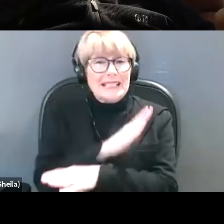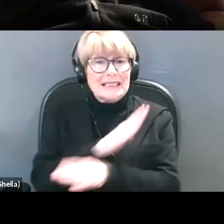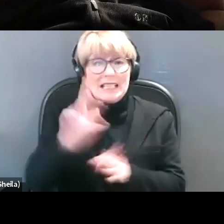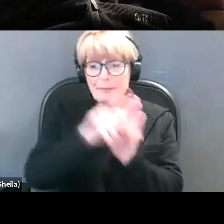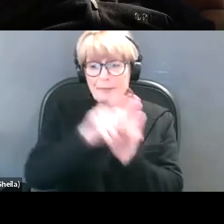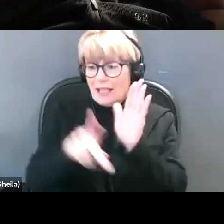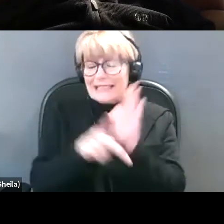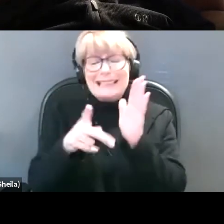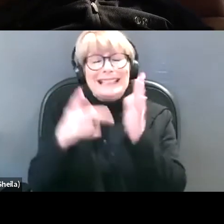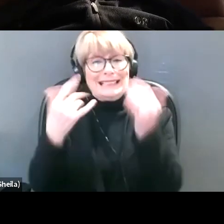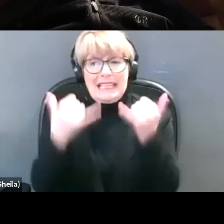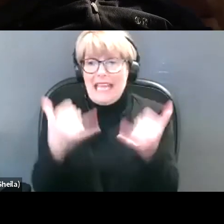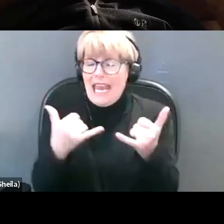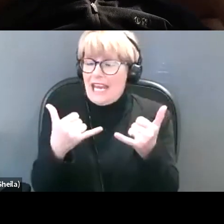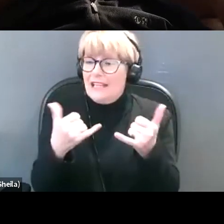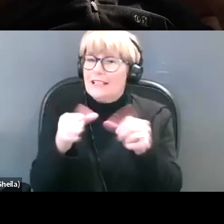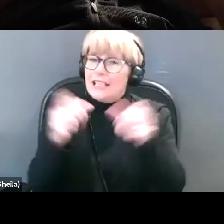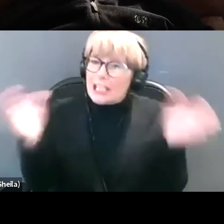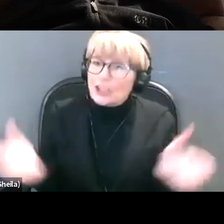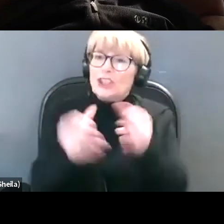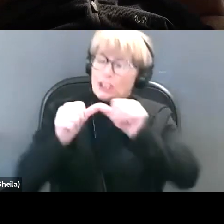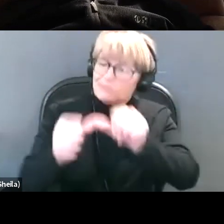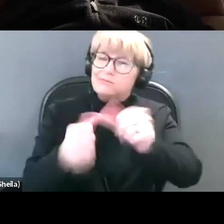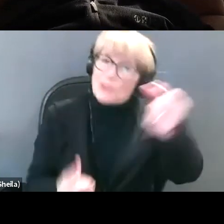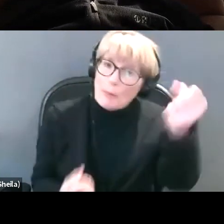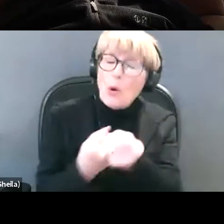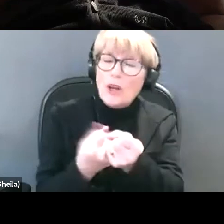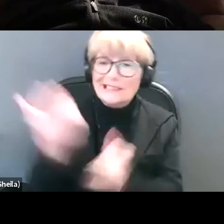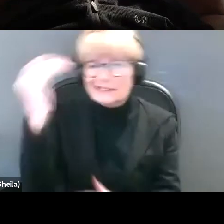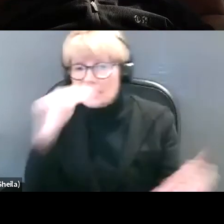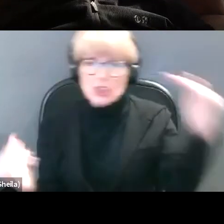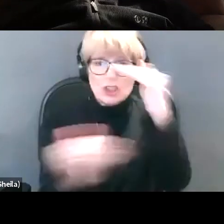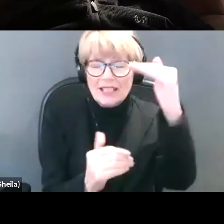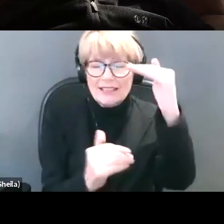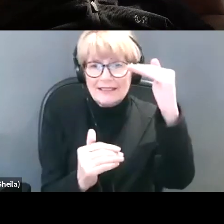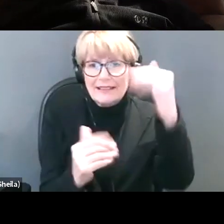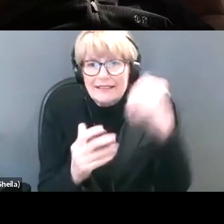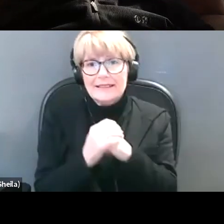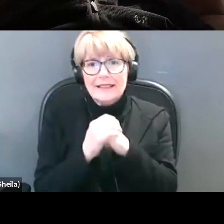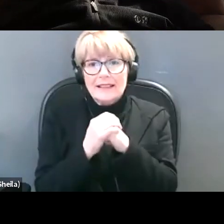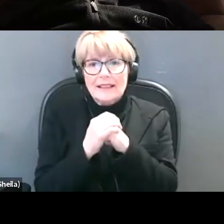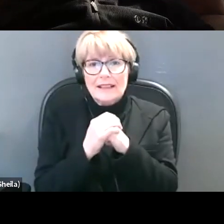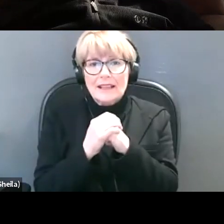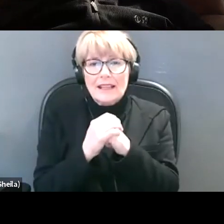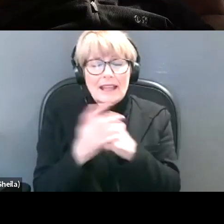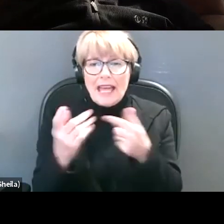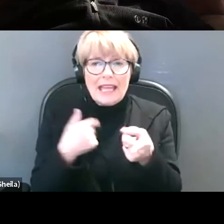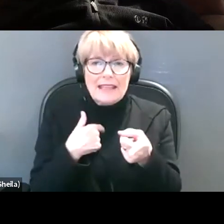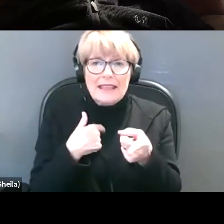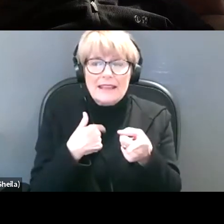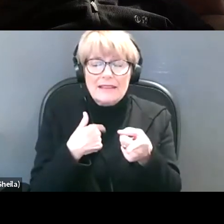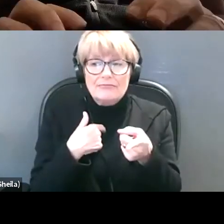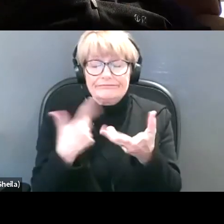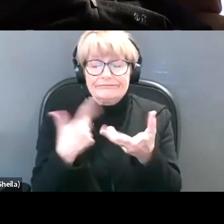historic injustices that have led us, that we're not